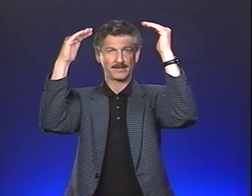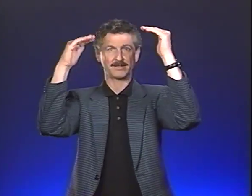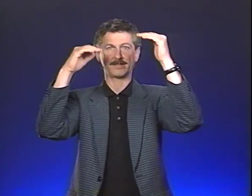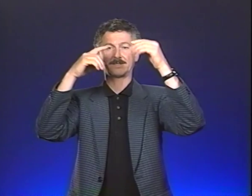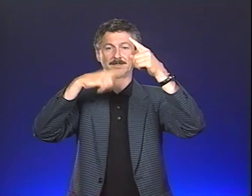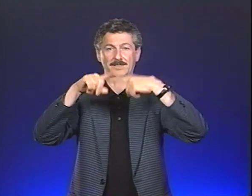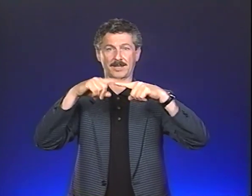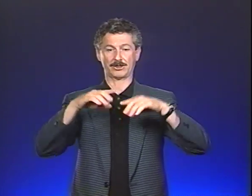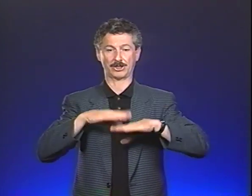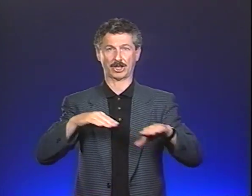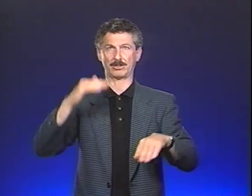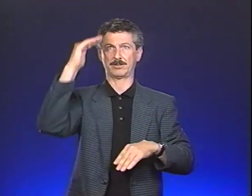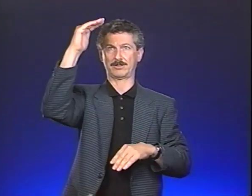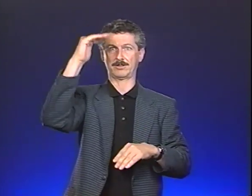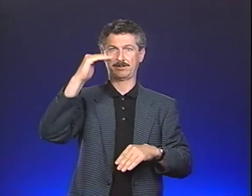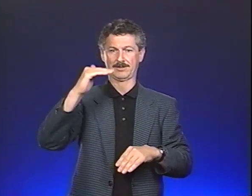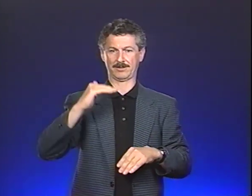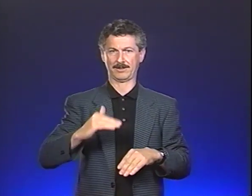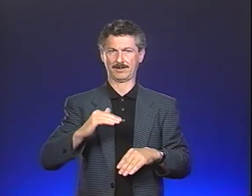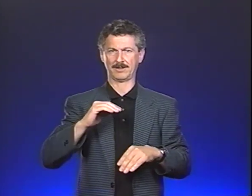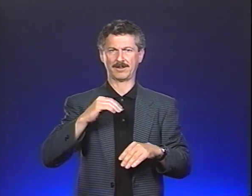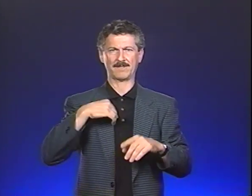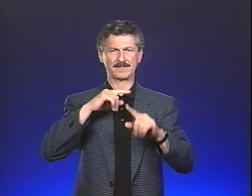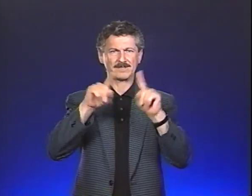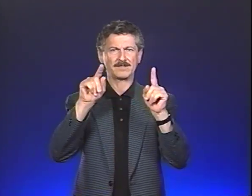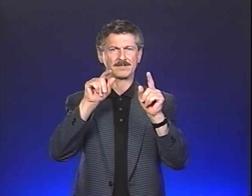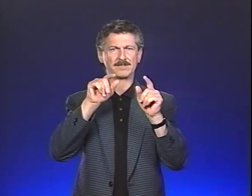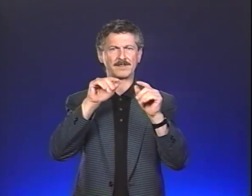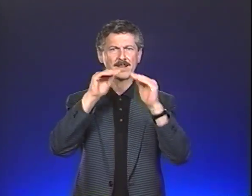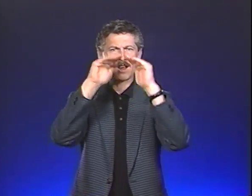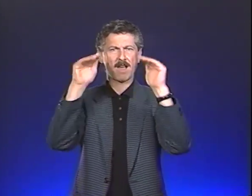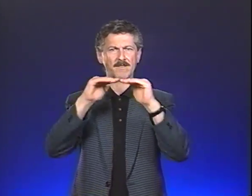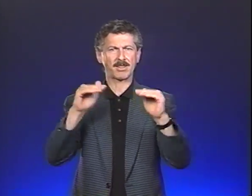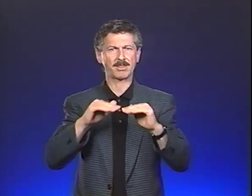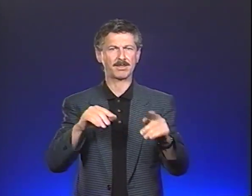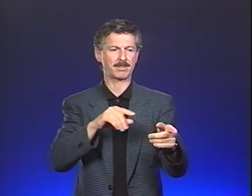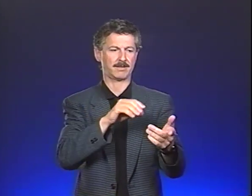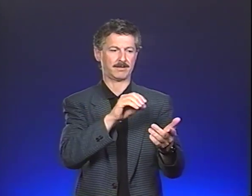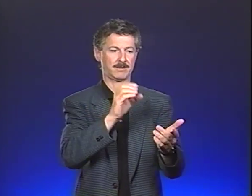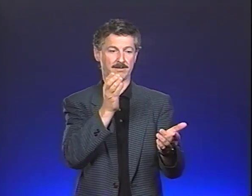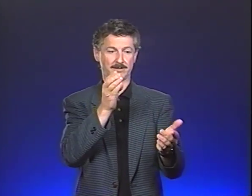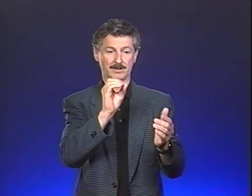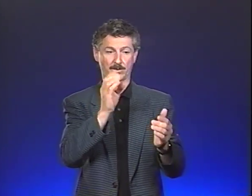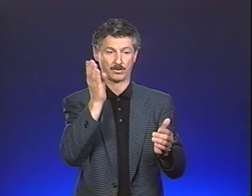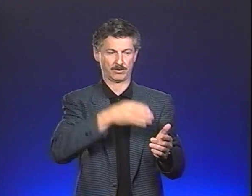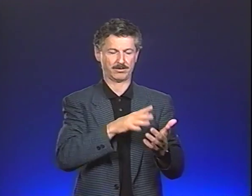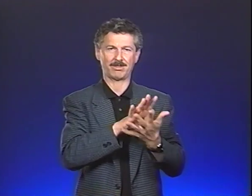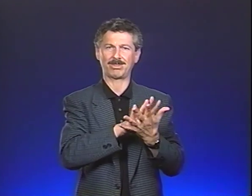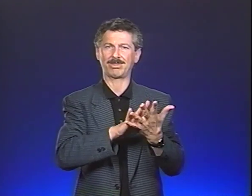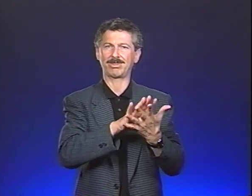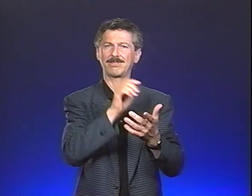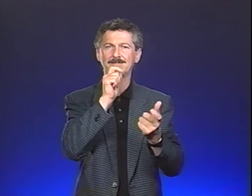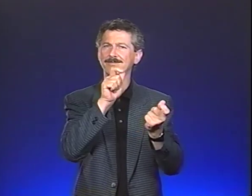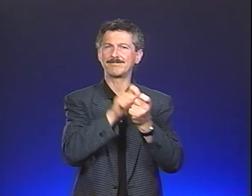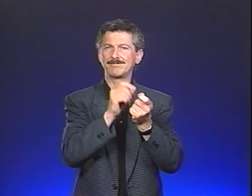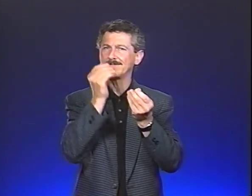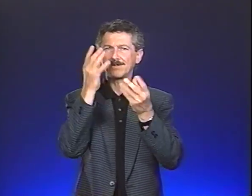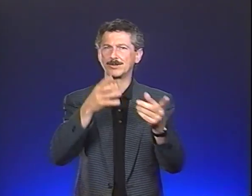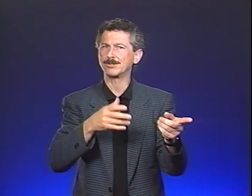where the signs are articulated is not clear in his system. Clearly the signs are made in different places, but his system is